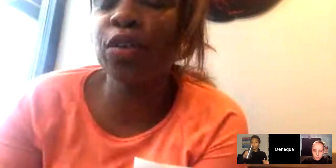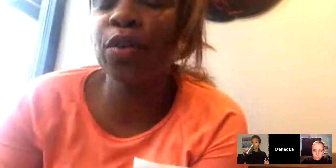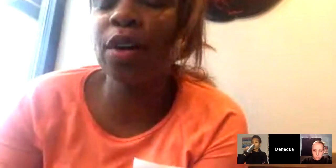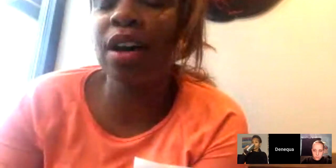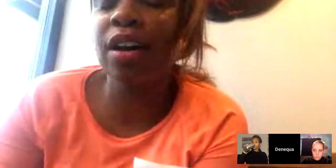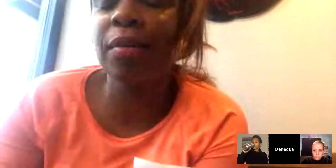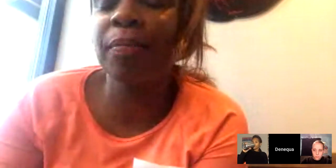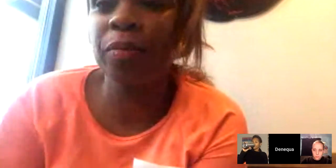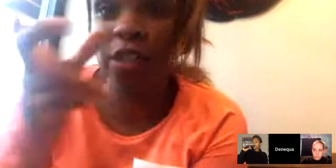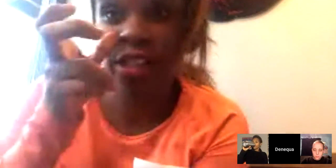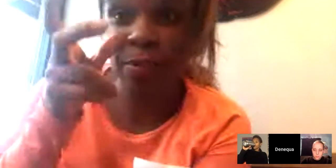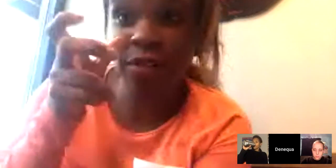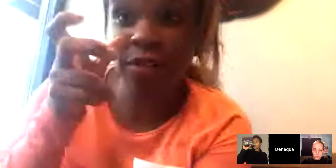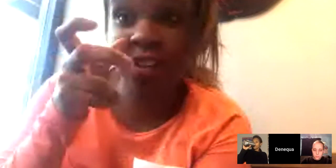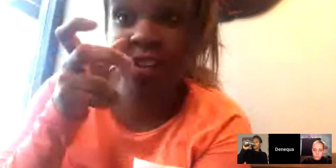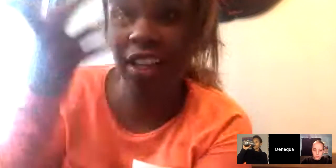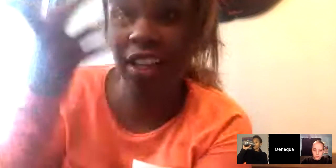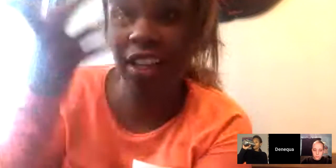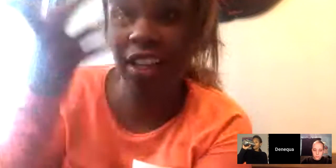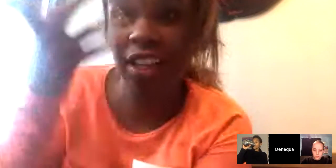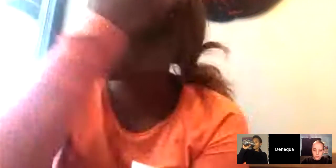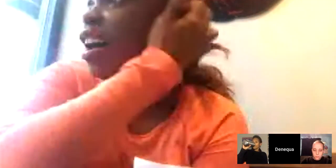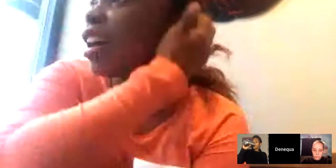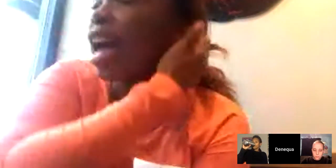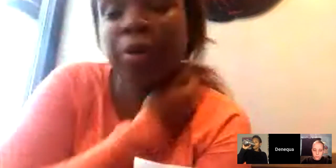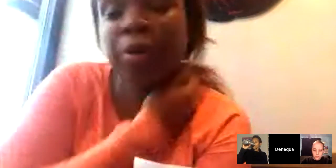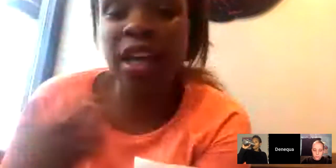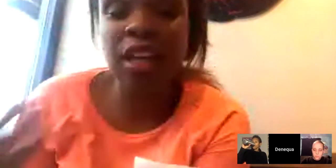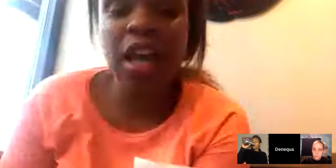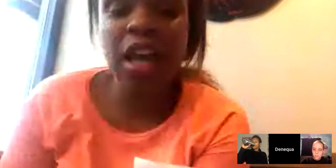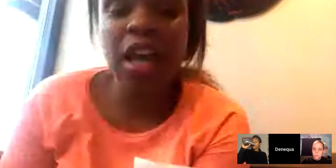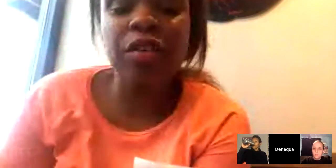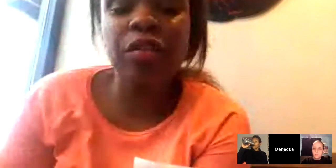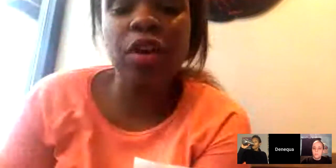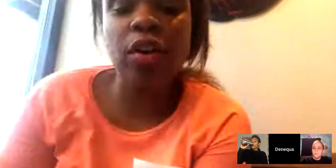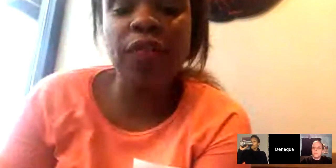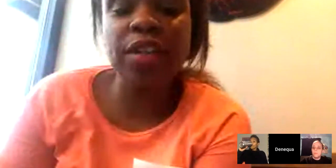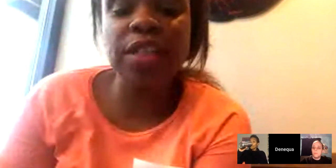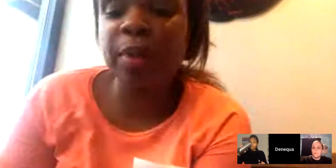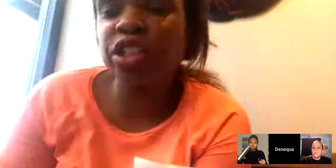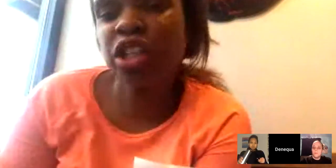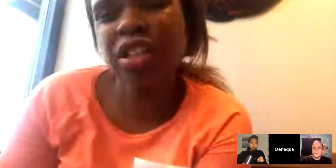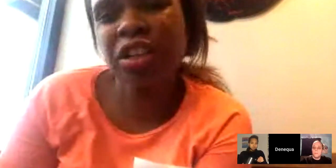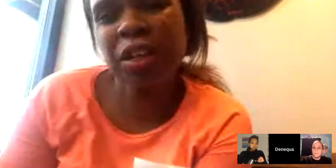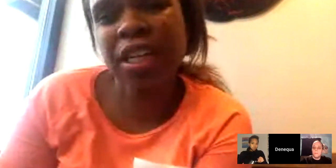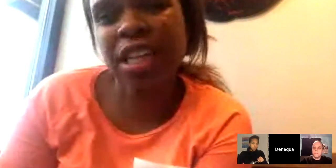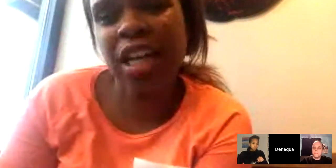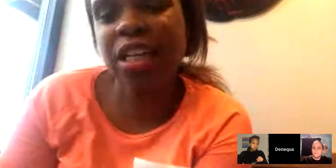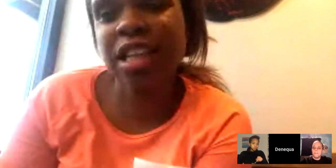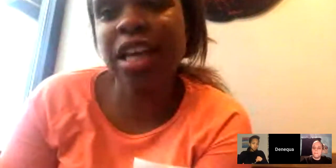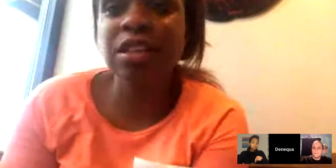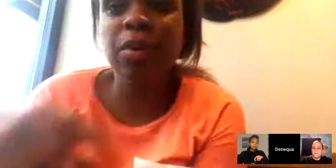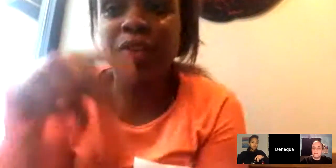to receptively comprehend. I don't know if it's because she has a unique signing style. Some of